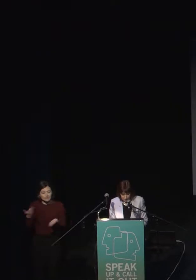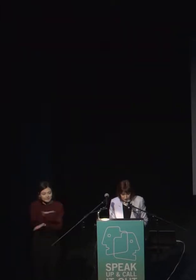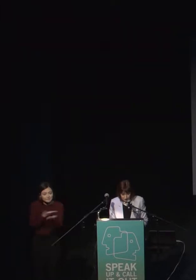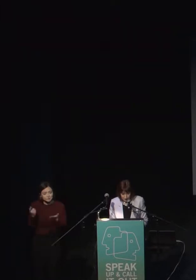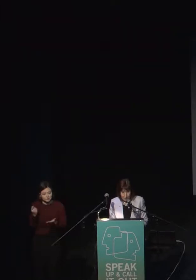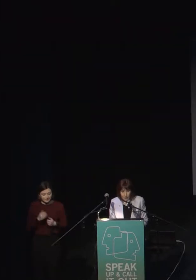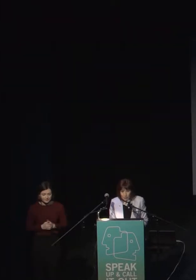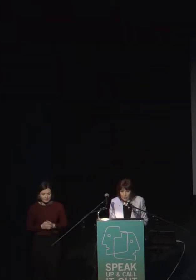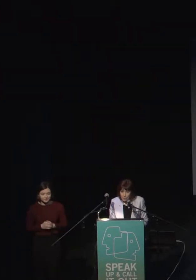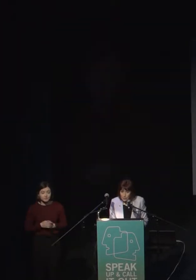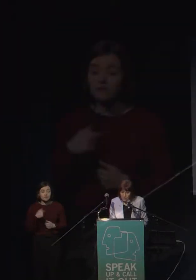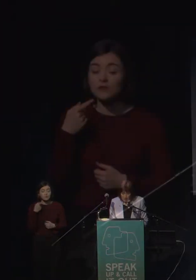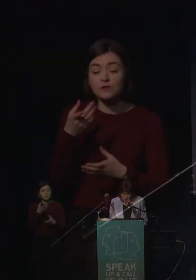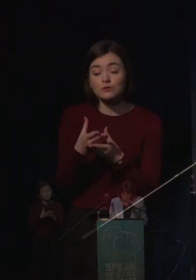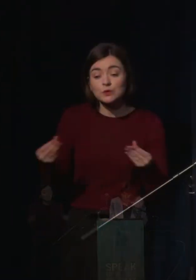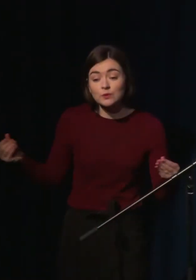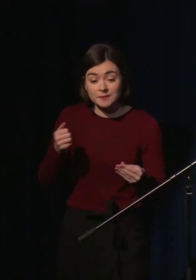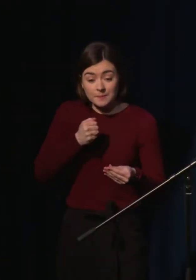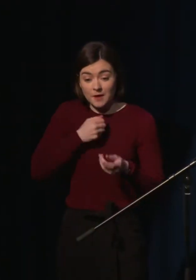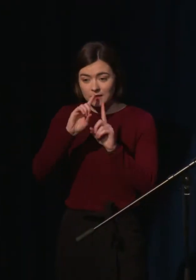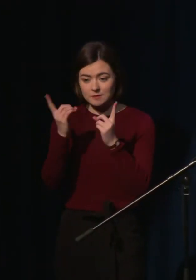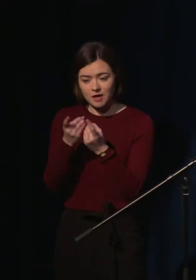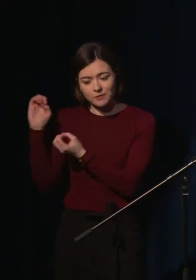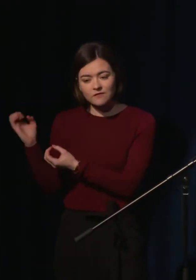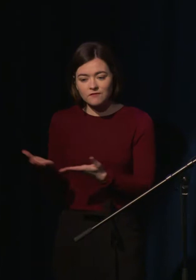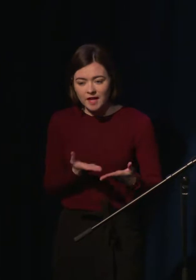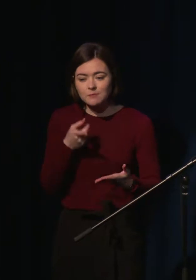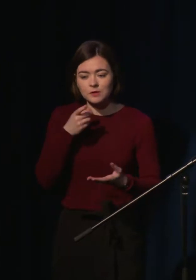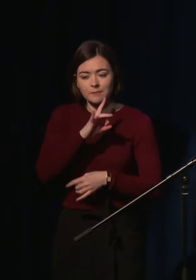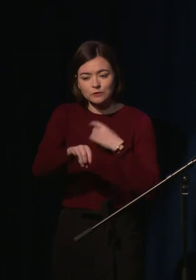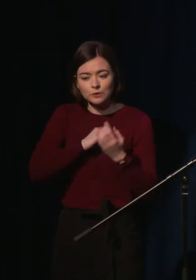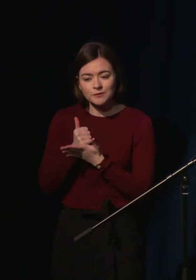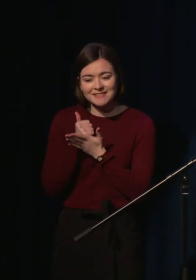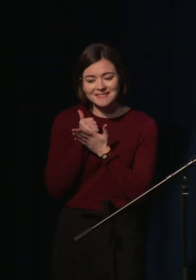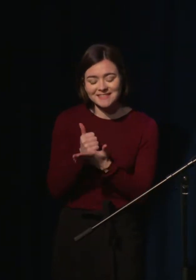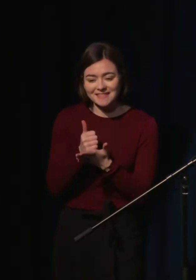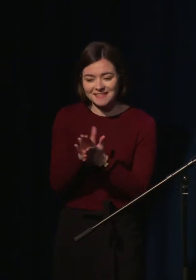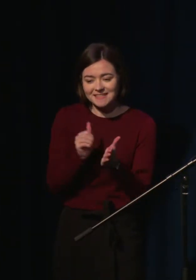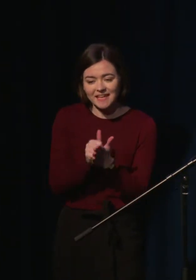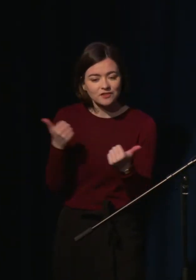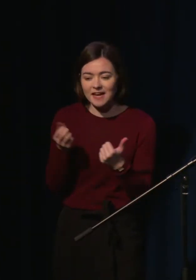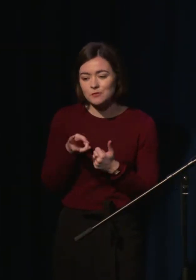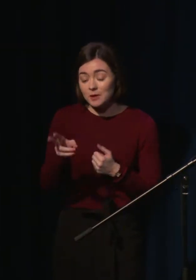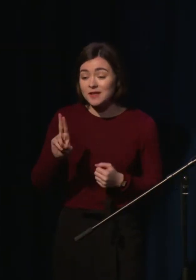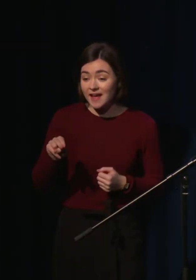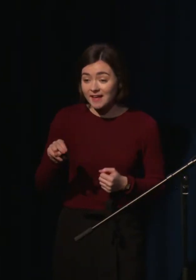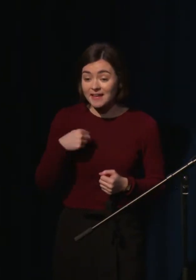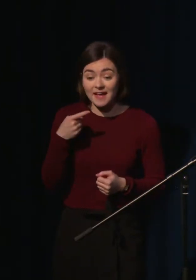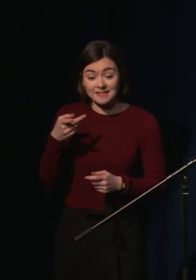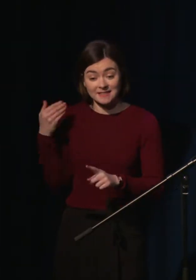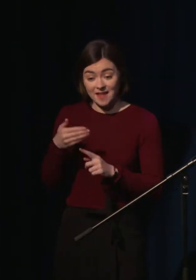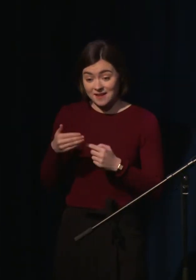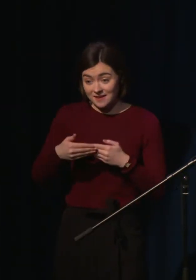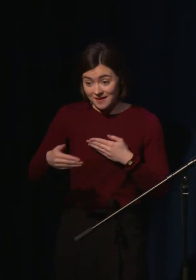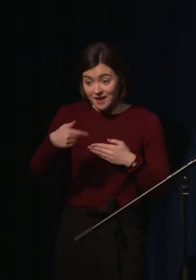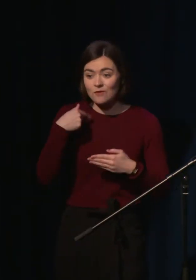late. The resources of my department were made available to assist the sector in any way we could, and since that meeting, my